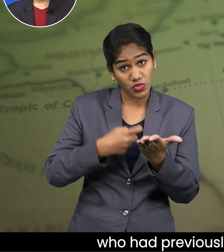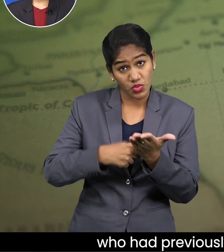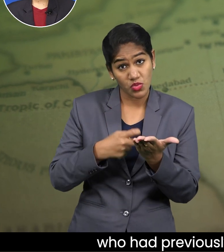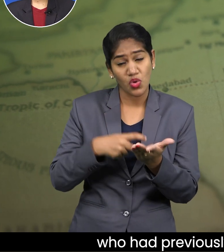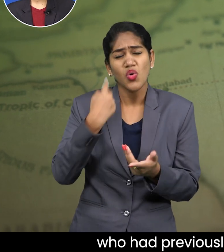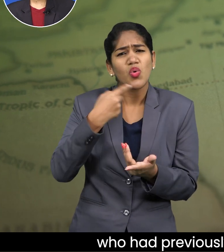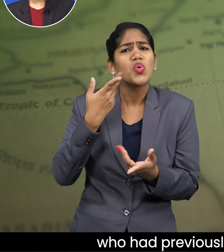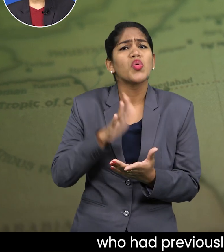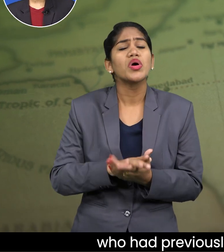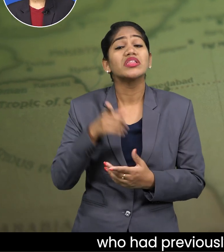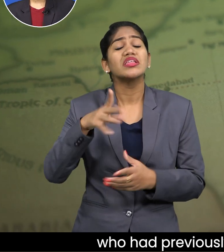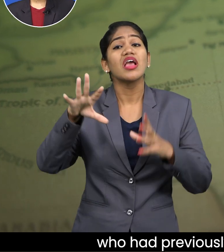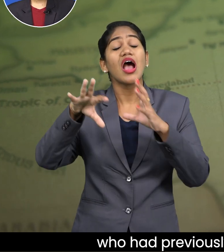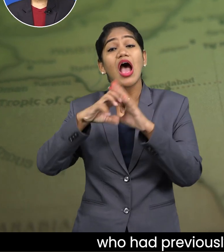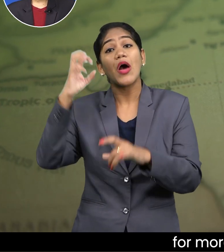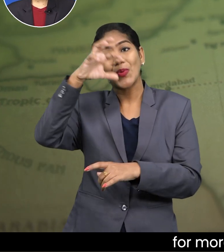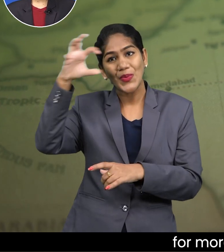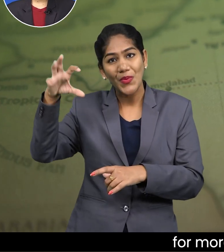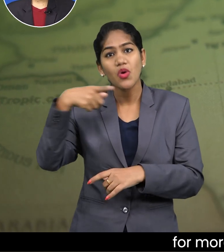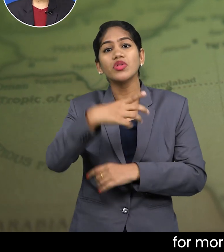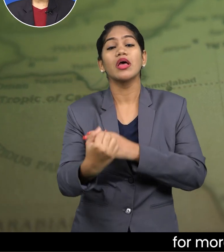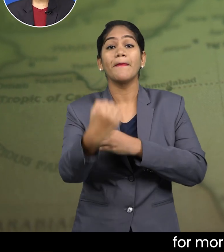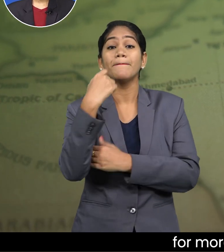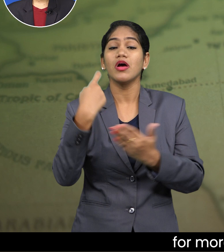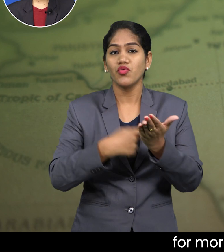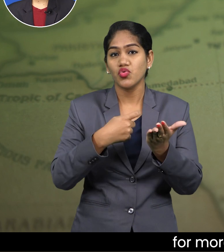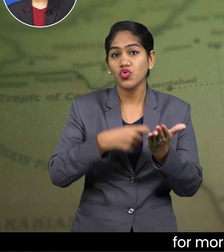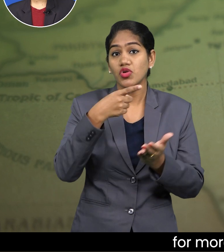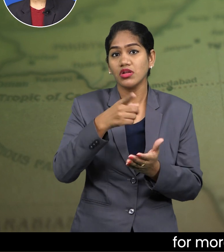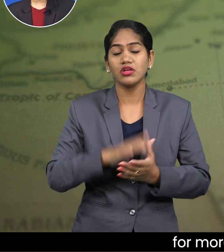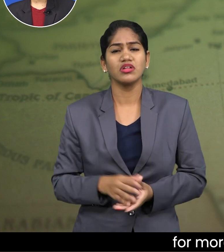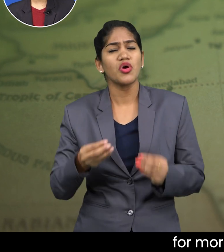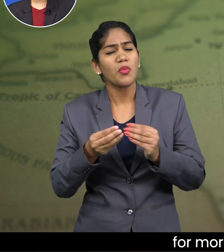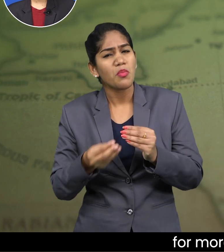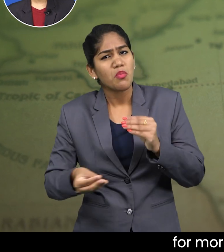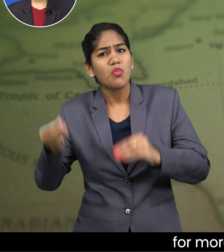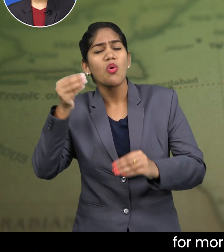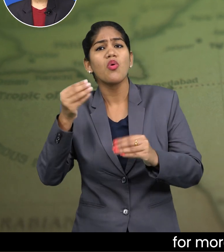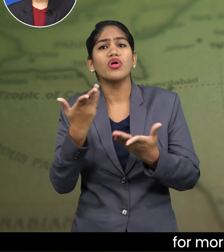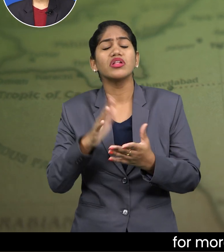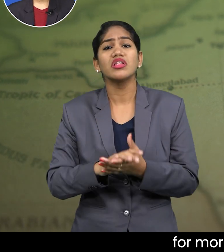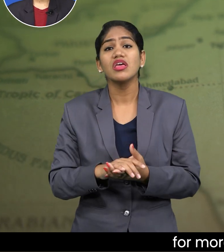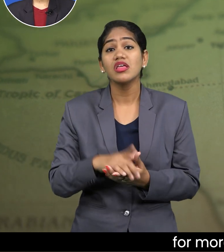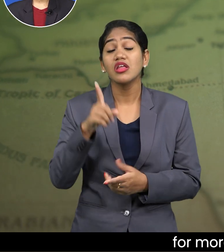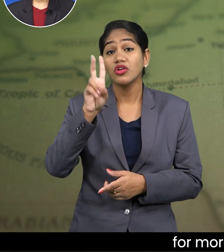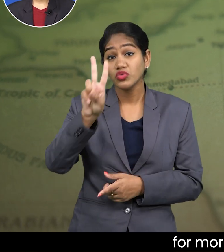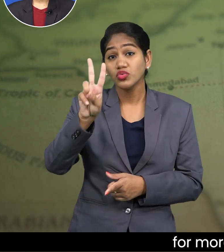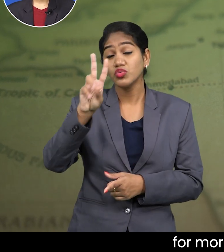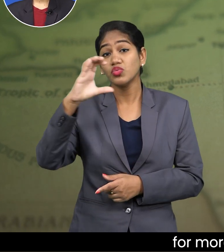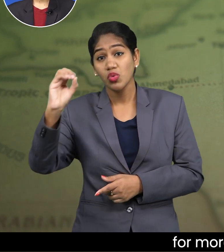a foreign power for more than 2 centuries.